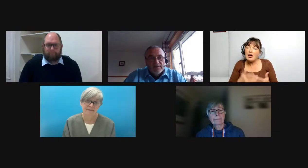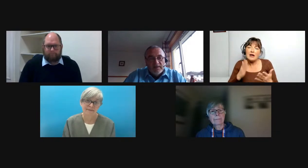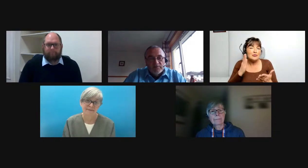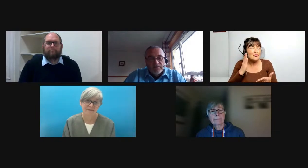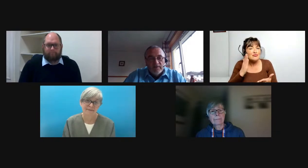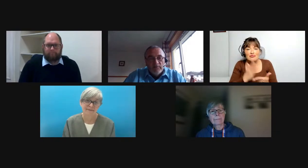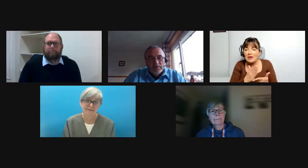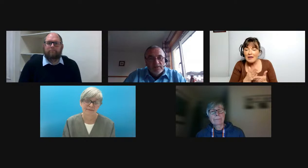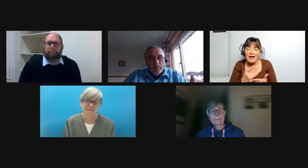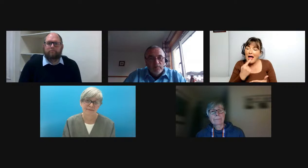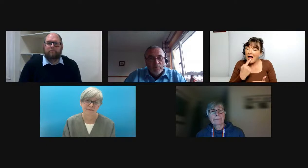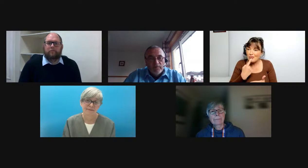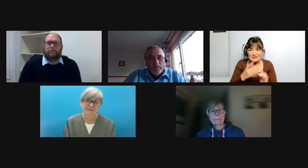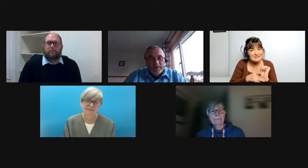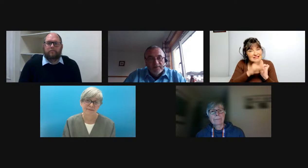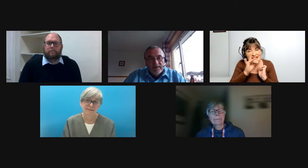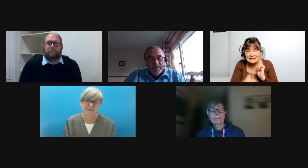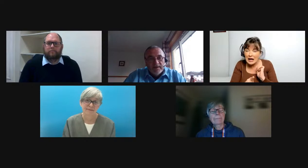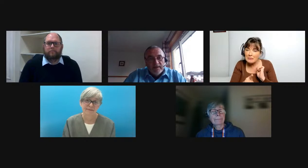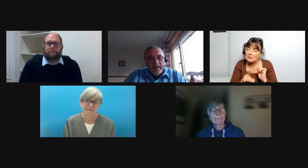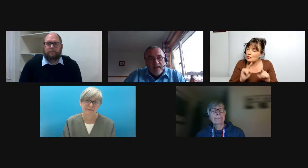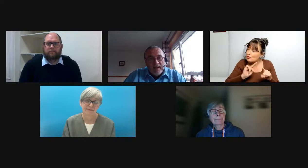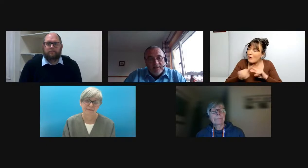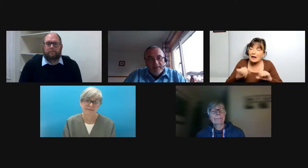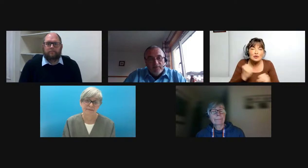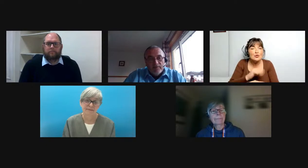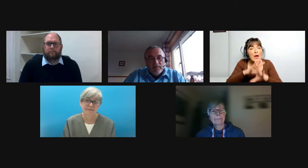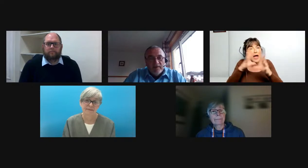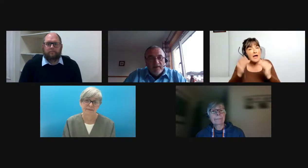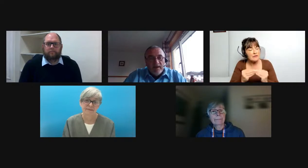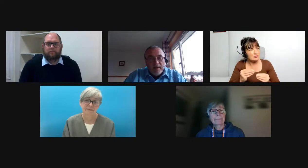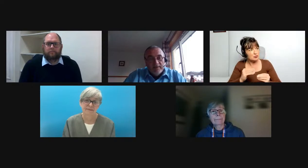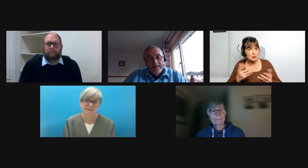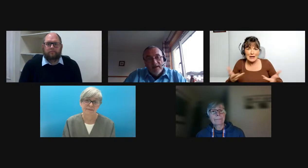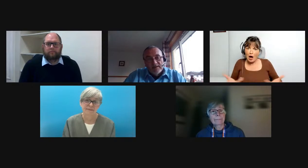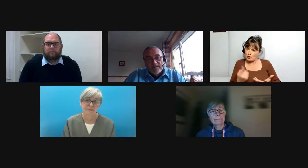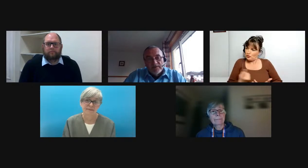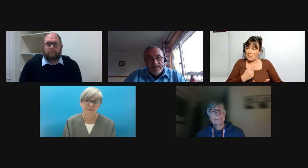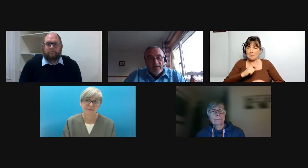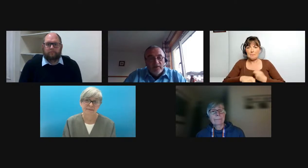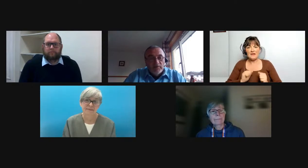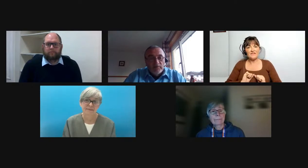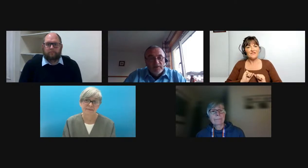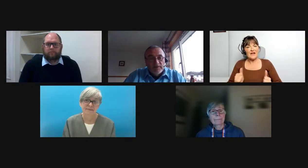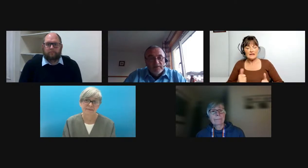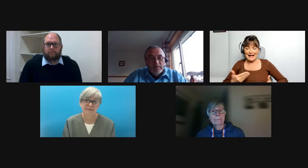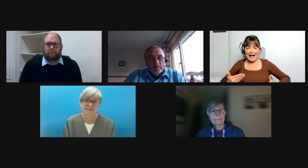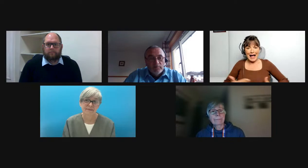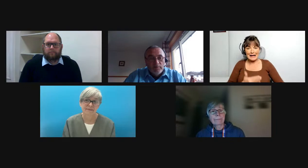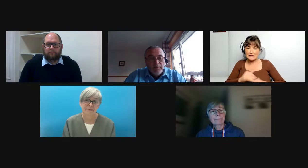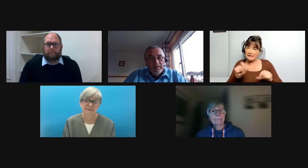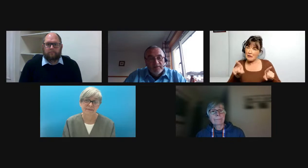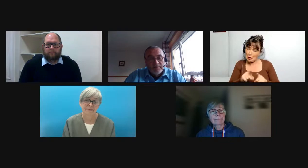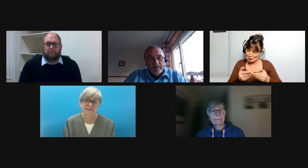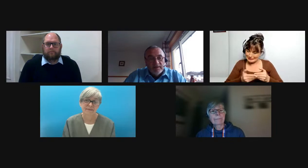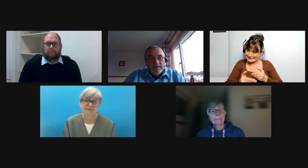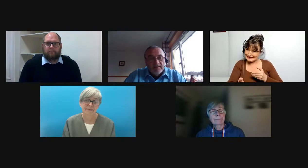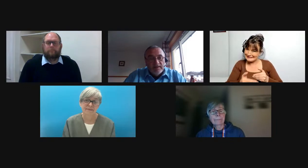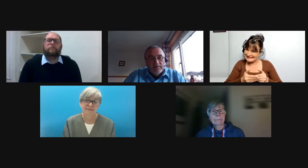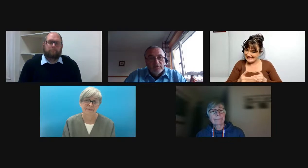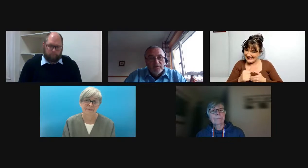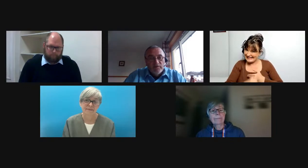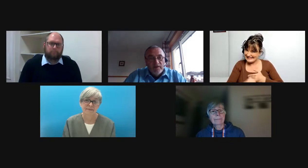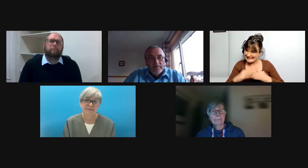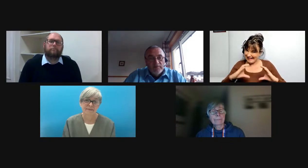reasonable steps to keep yourself fit, active, and, as I've said, coming up to Easter, prepared